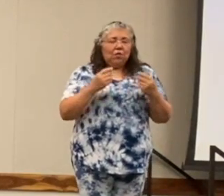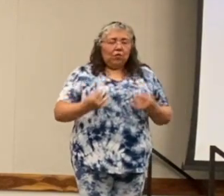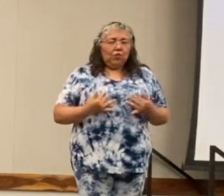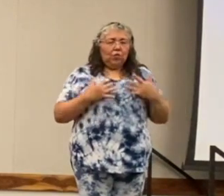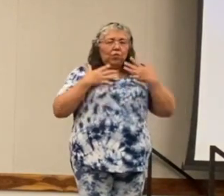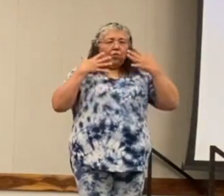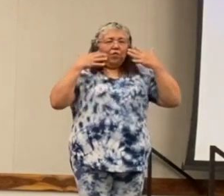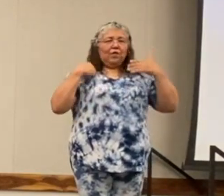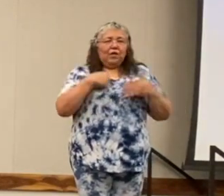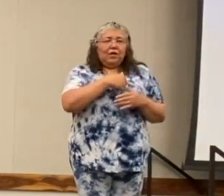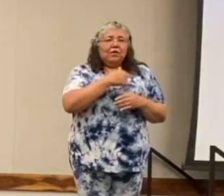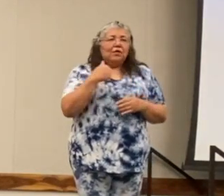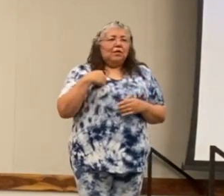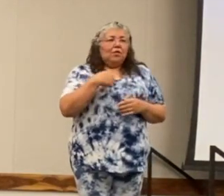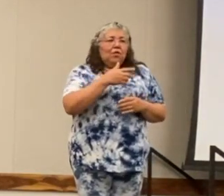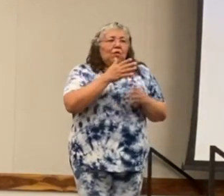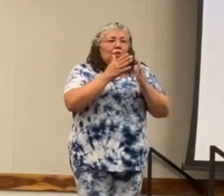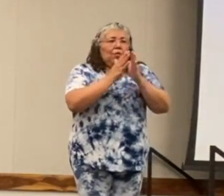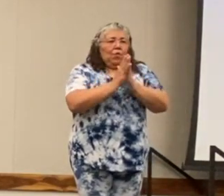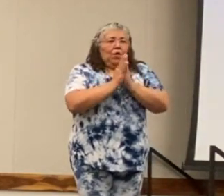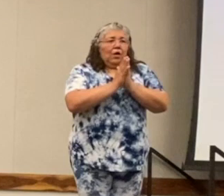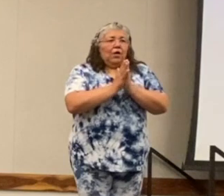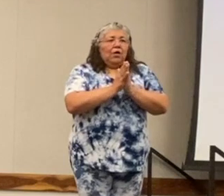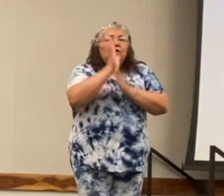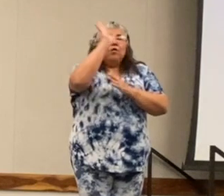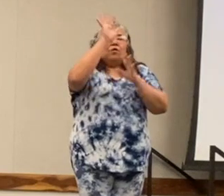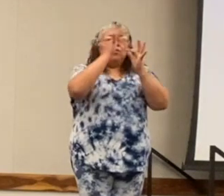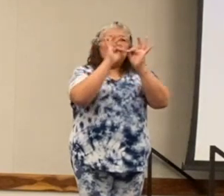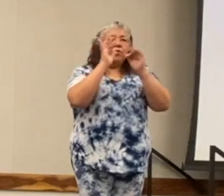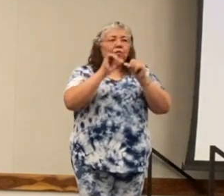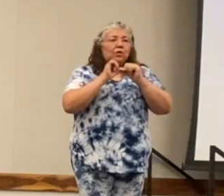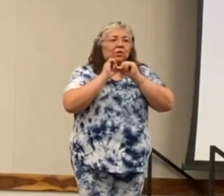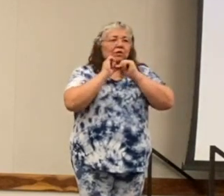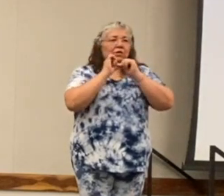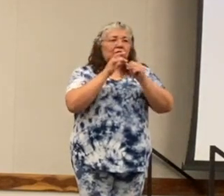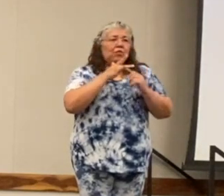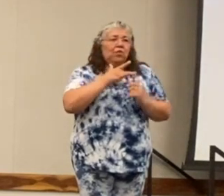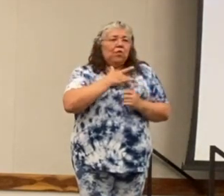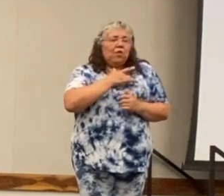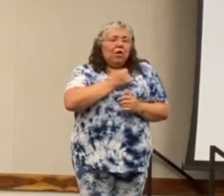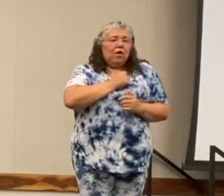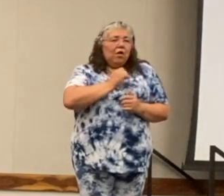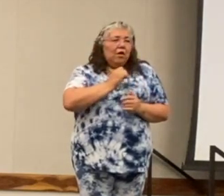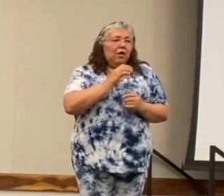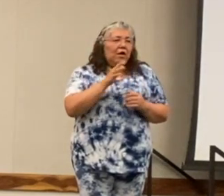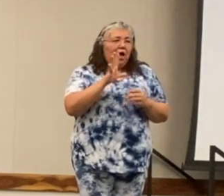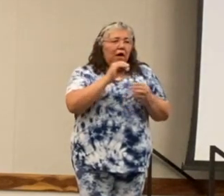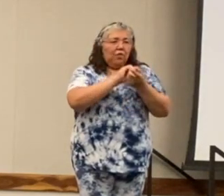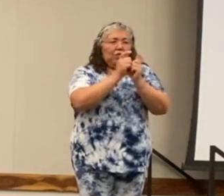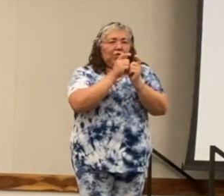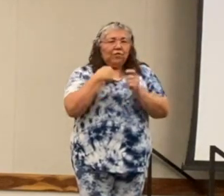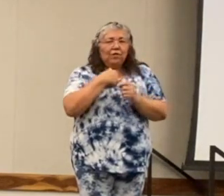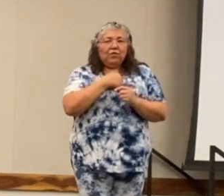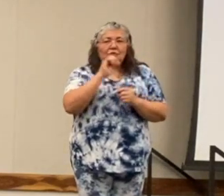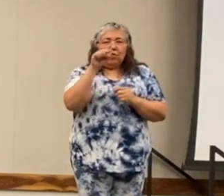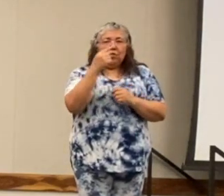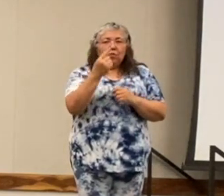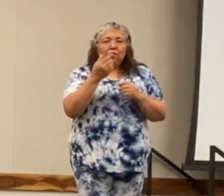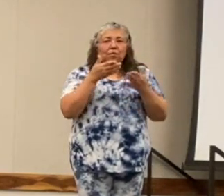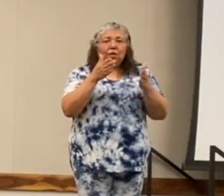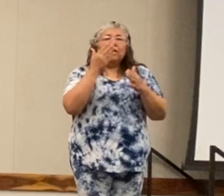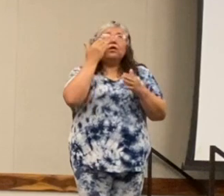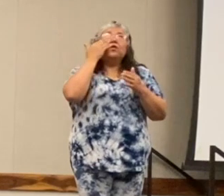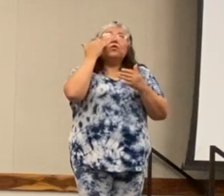us. Father, we pray, God, that your word can continue to pierce our hearts, God, and transform us, God, the only way that you know